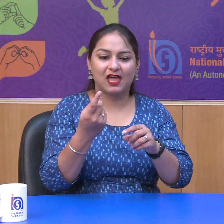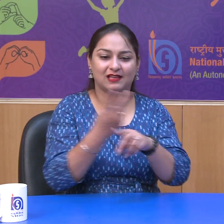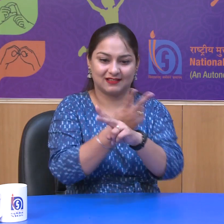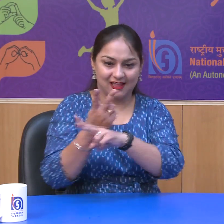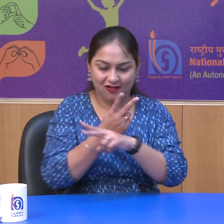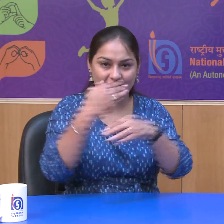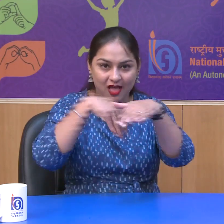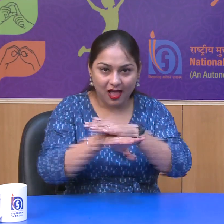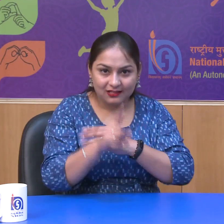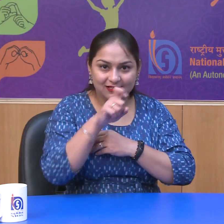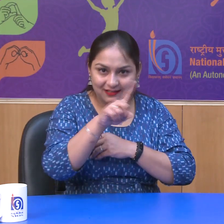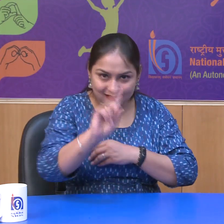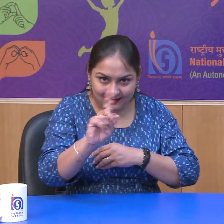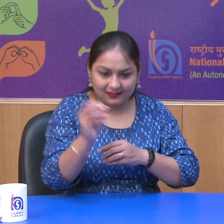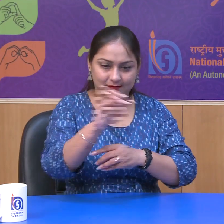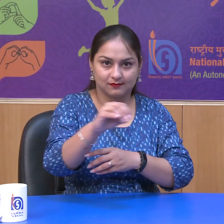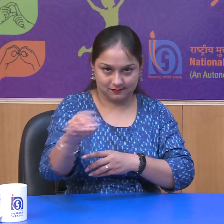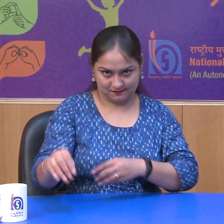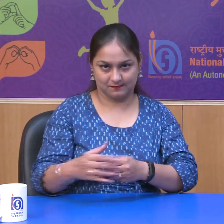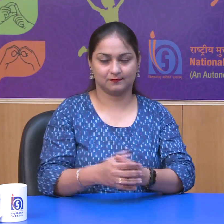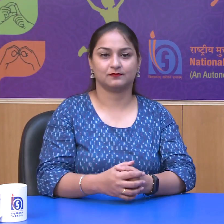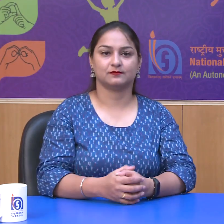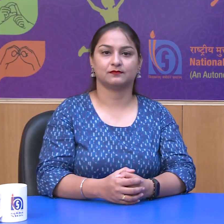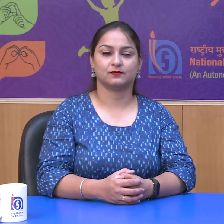for increasing agricultural production.